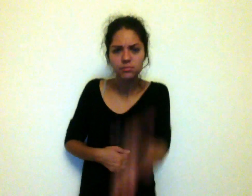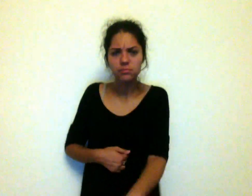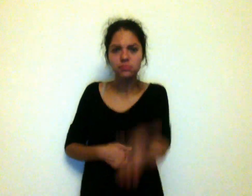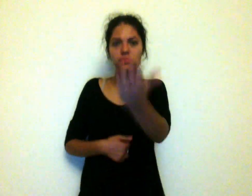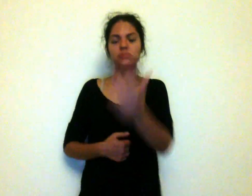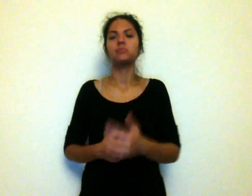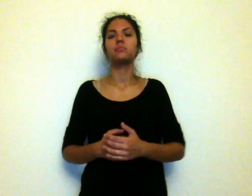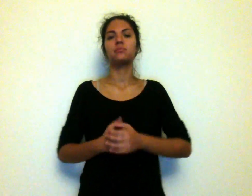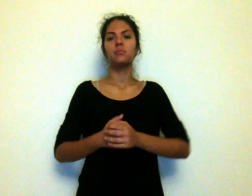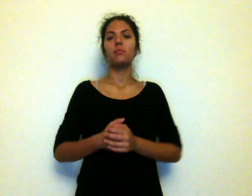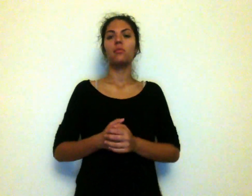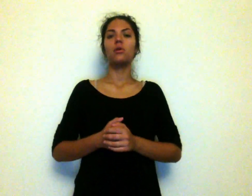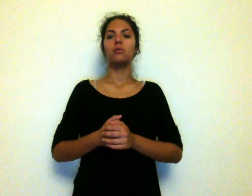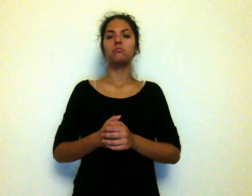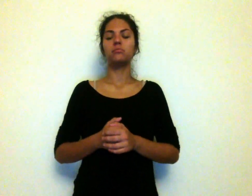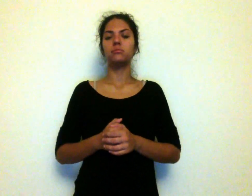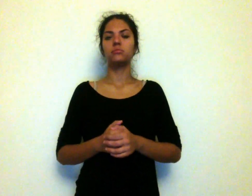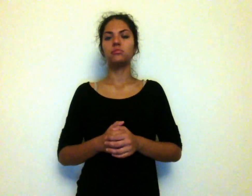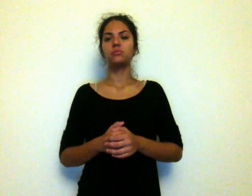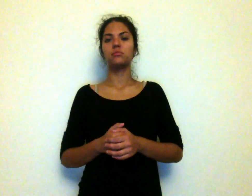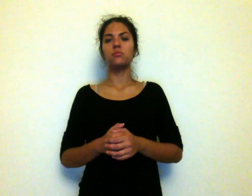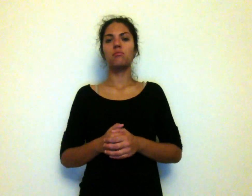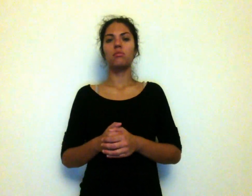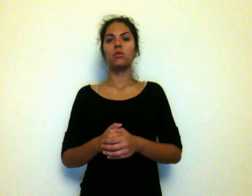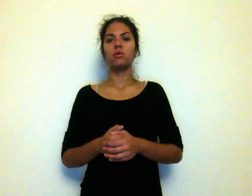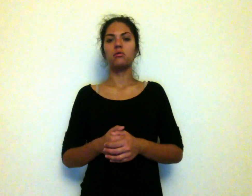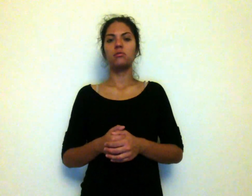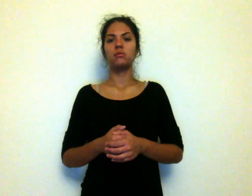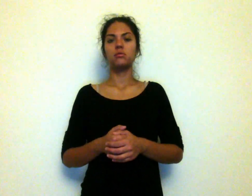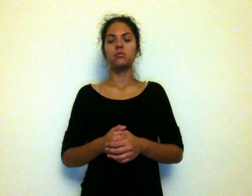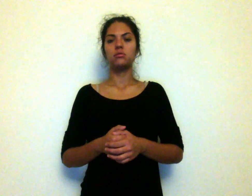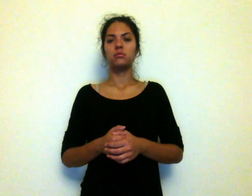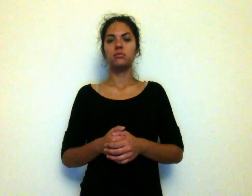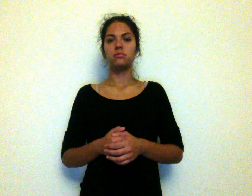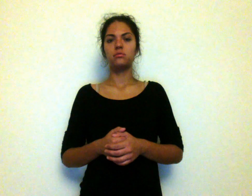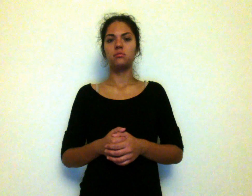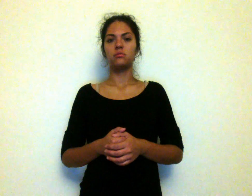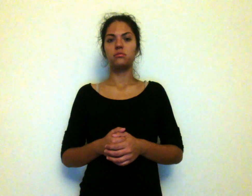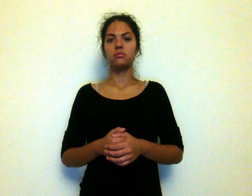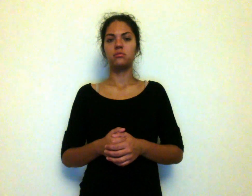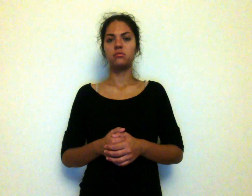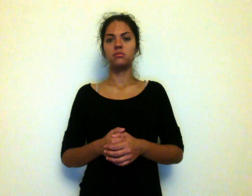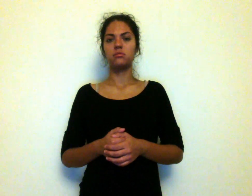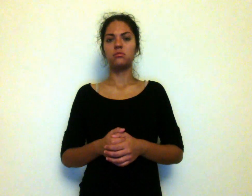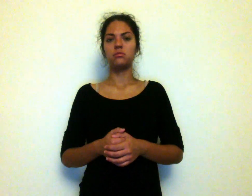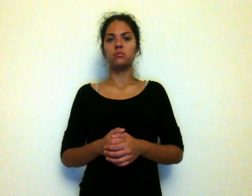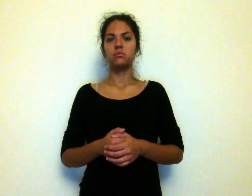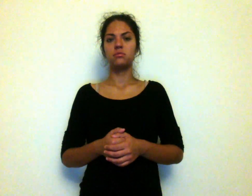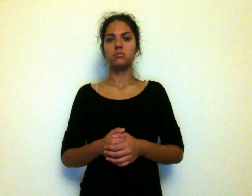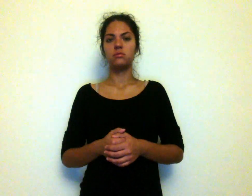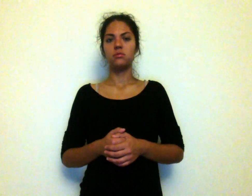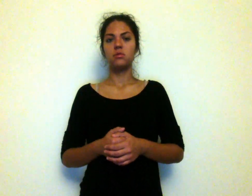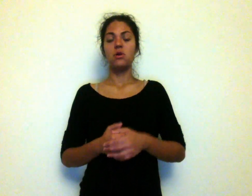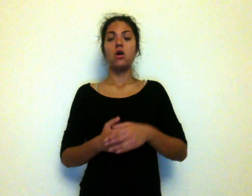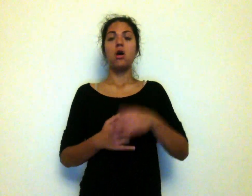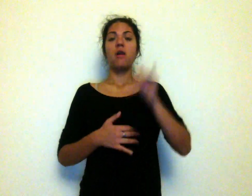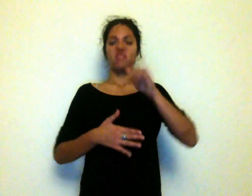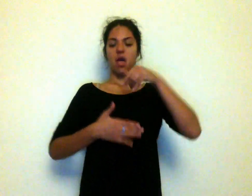say. That which is essentially you needs to be liberated into total peace, and that is the goal